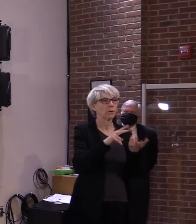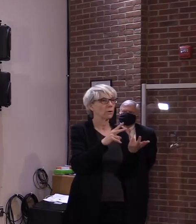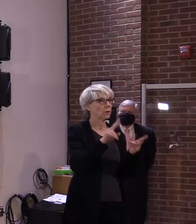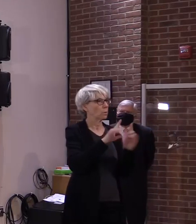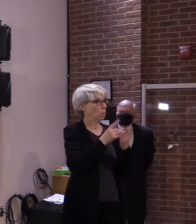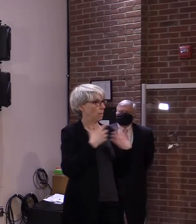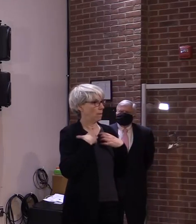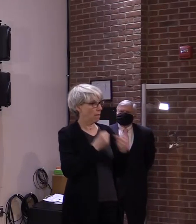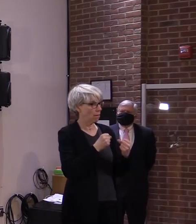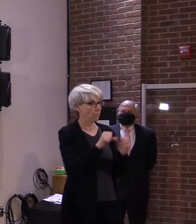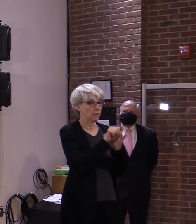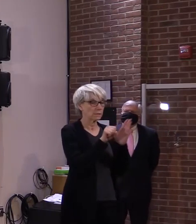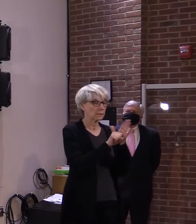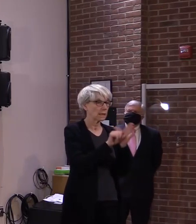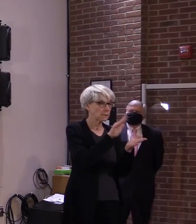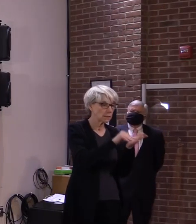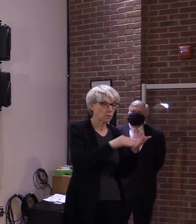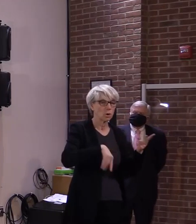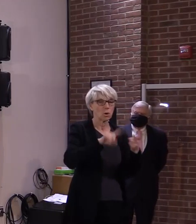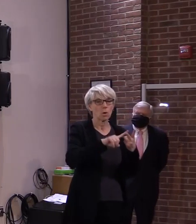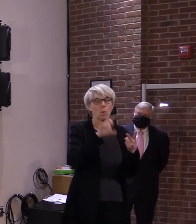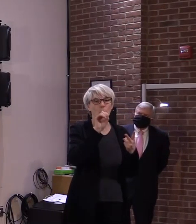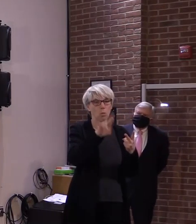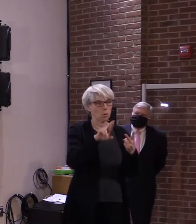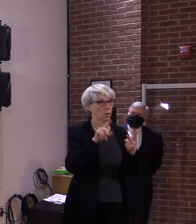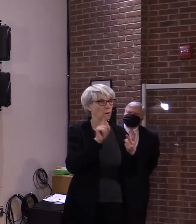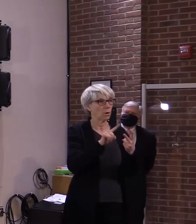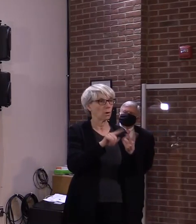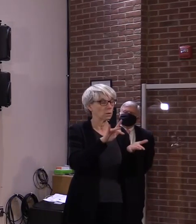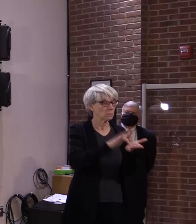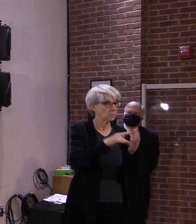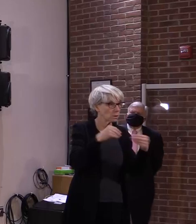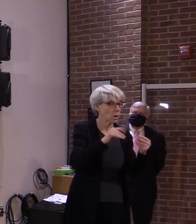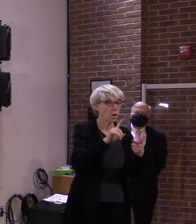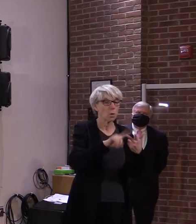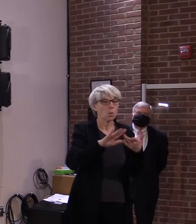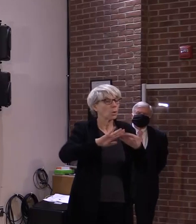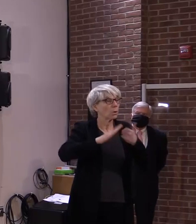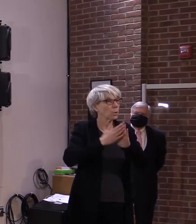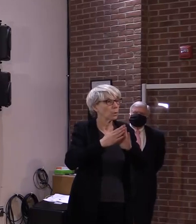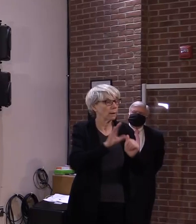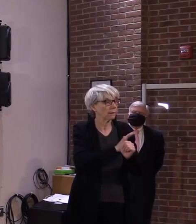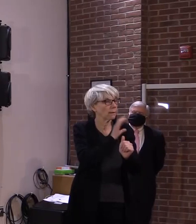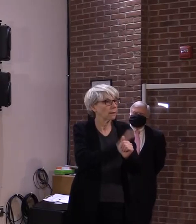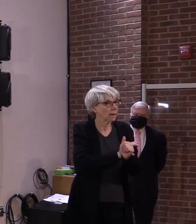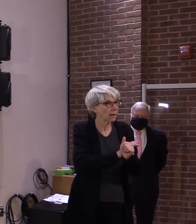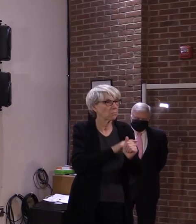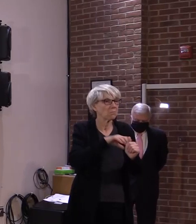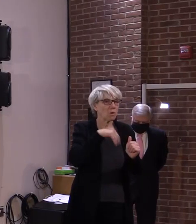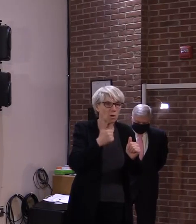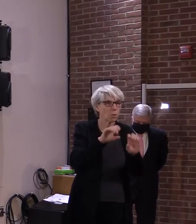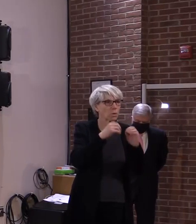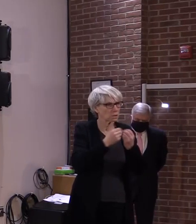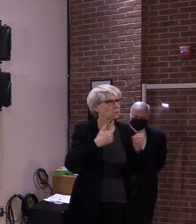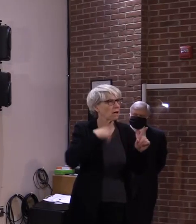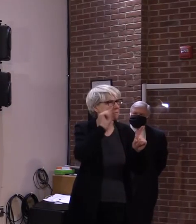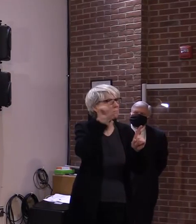sites, pharmacies, or at the very well-received community clinics developed with our partners around the